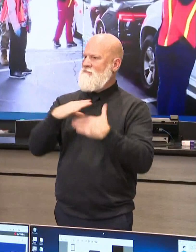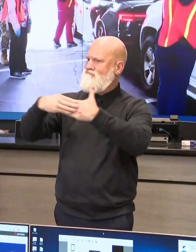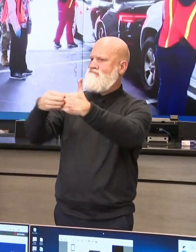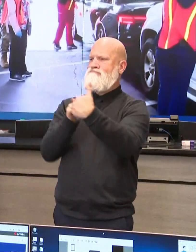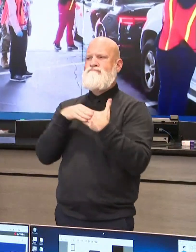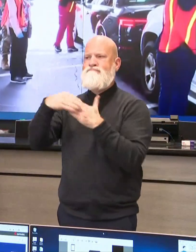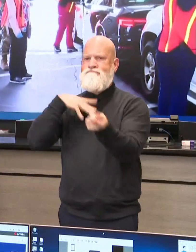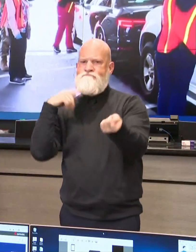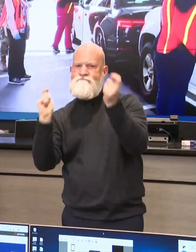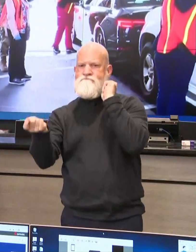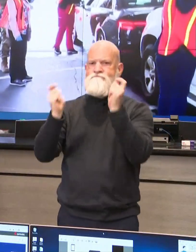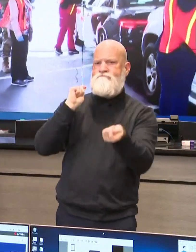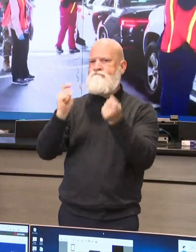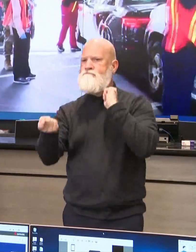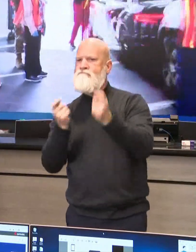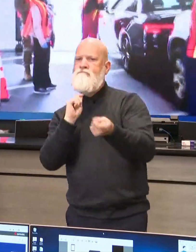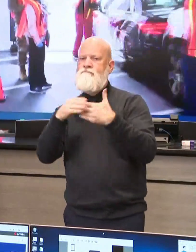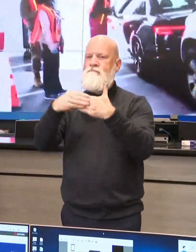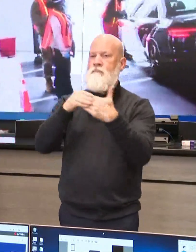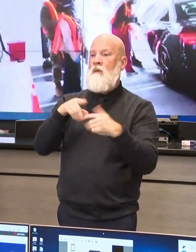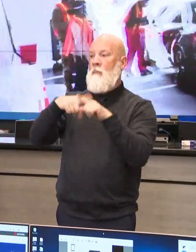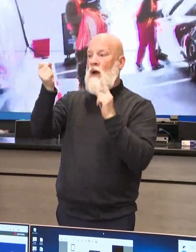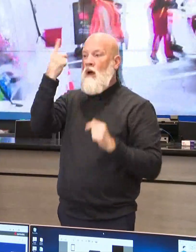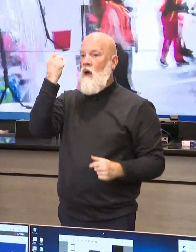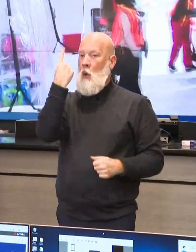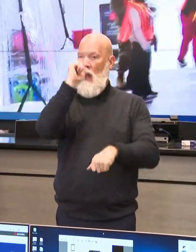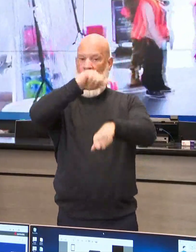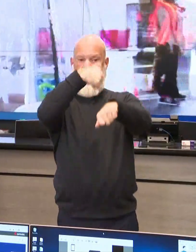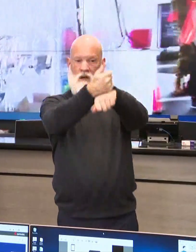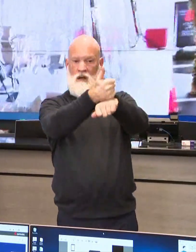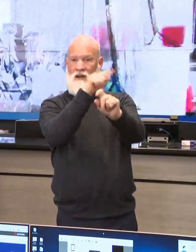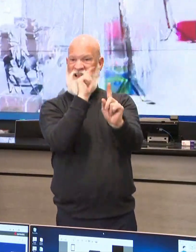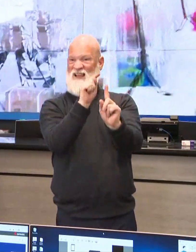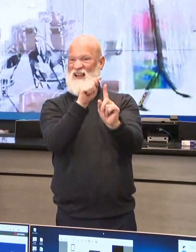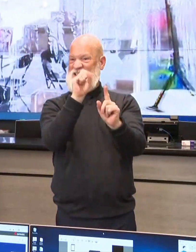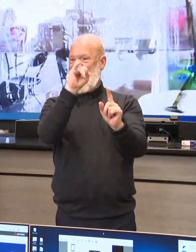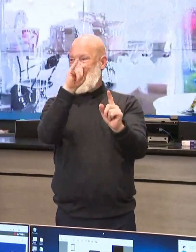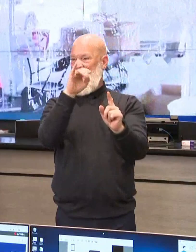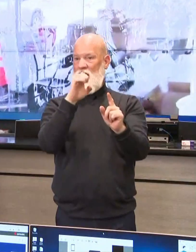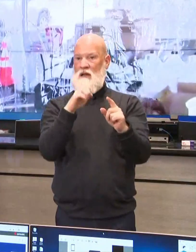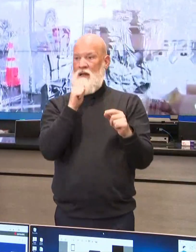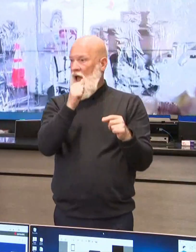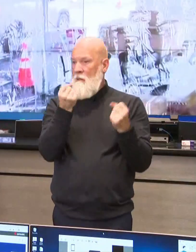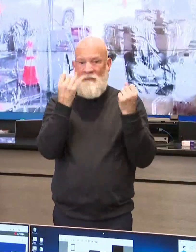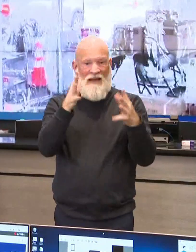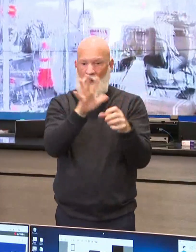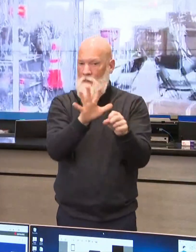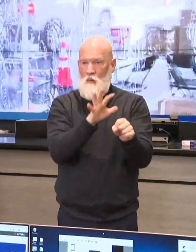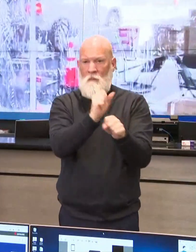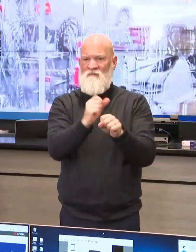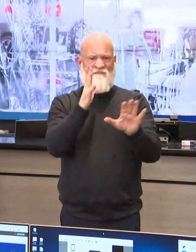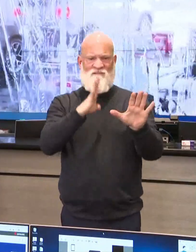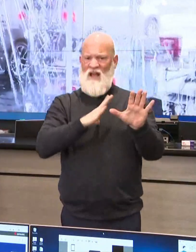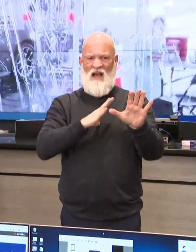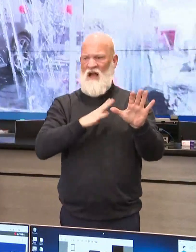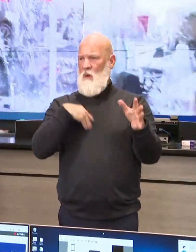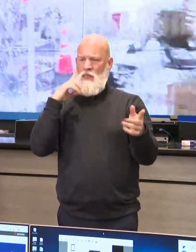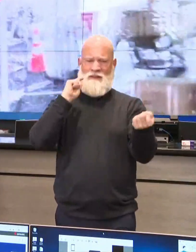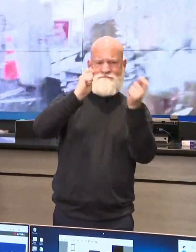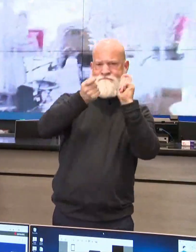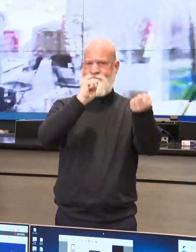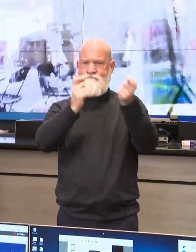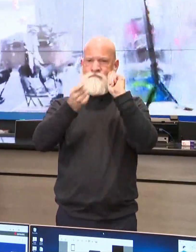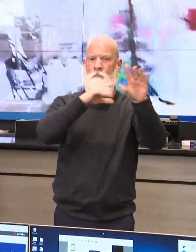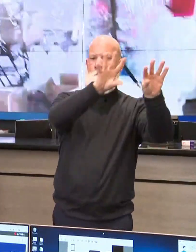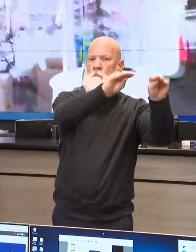shift those doses somewhere where there is demand. Obviously, at some point, we're going to expand the criteria, and we'll have even